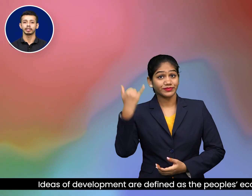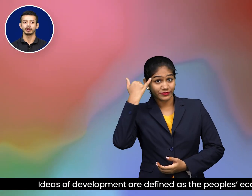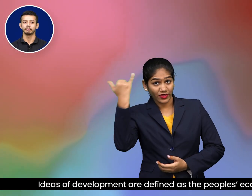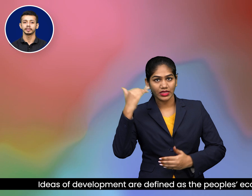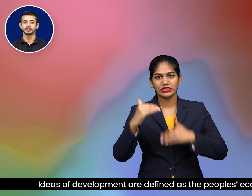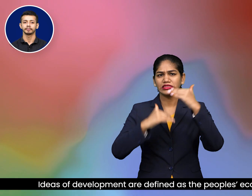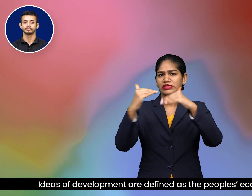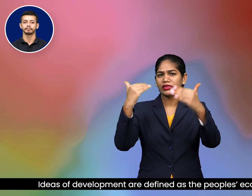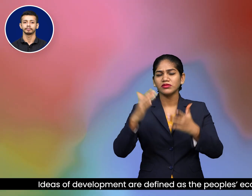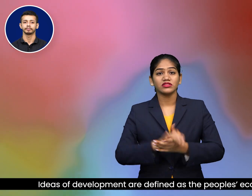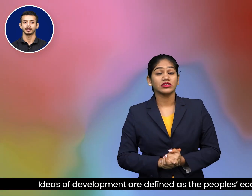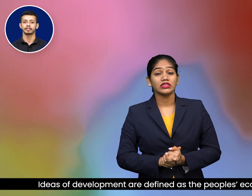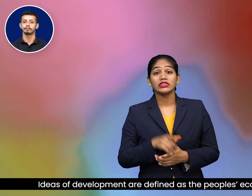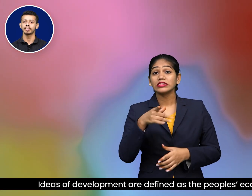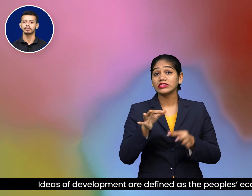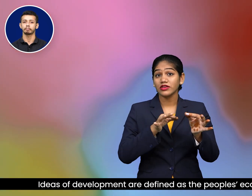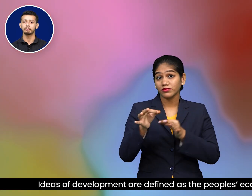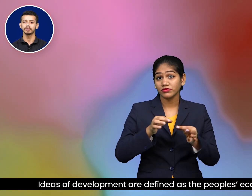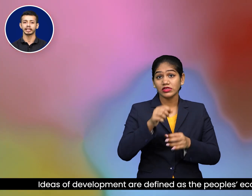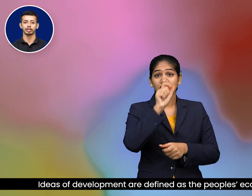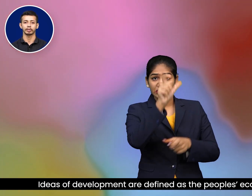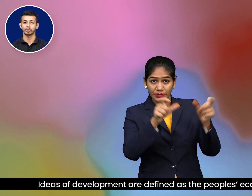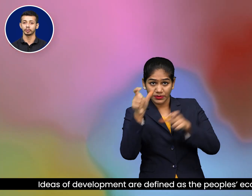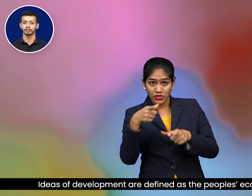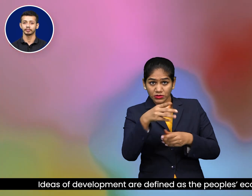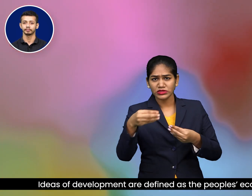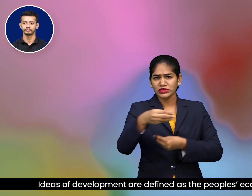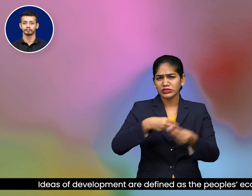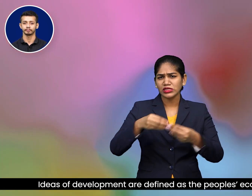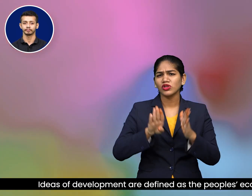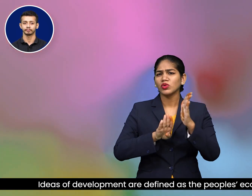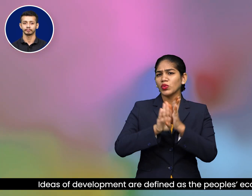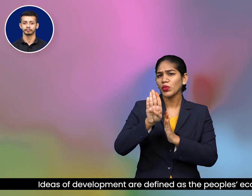Ideas of development are defined as a people's economic growth